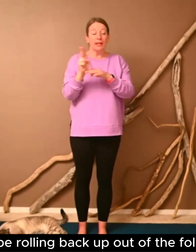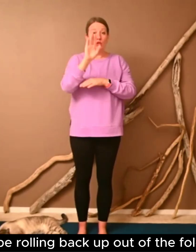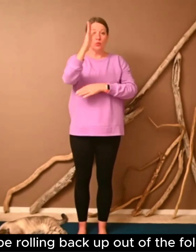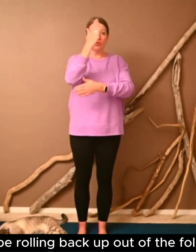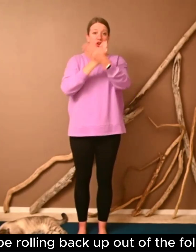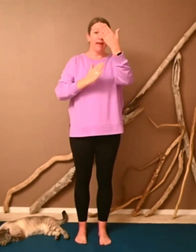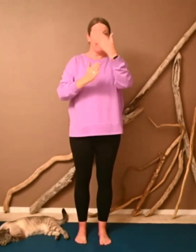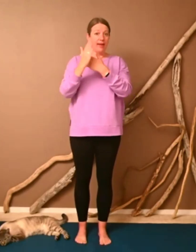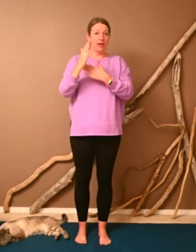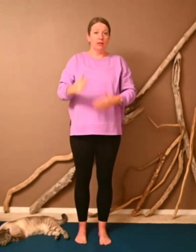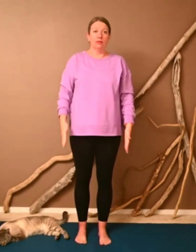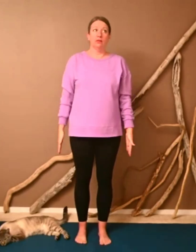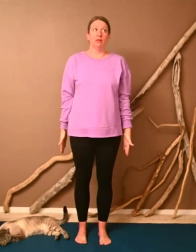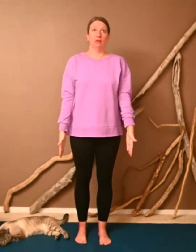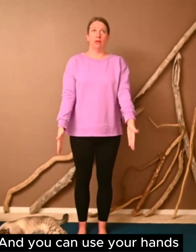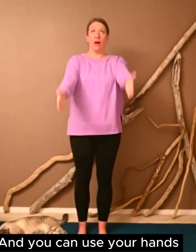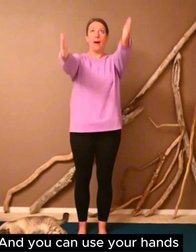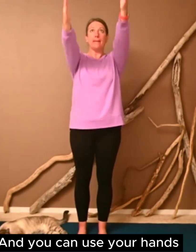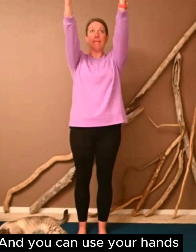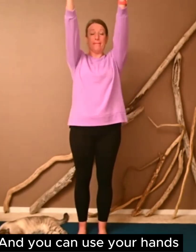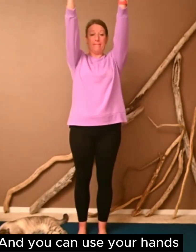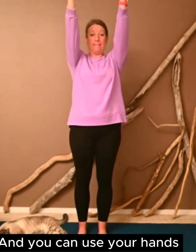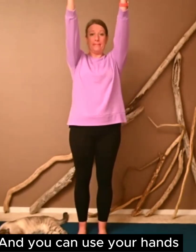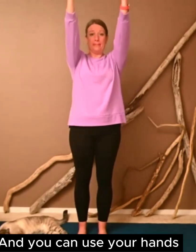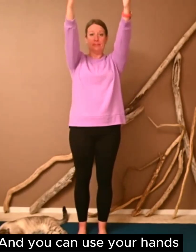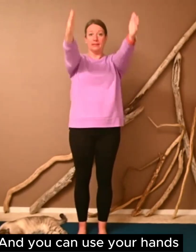fold. And you can use your hands